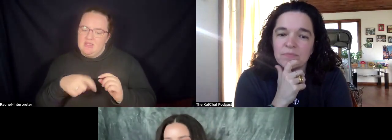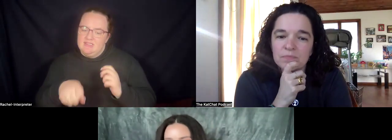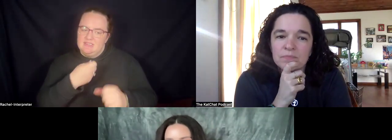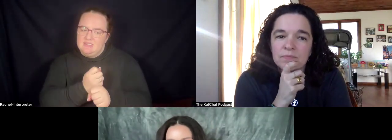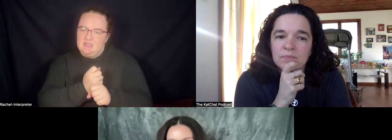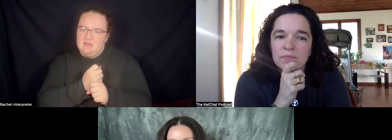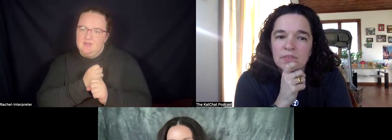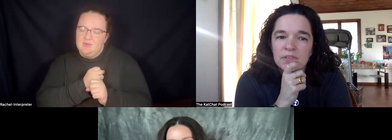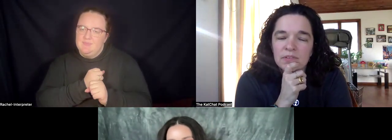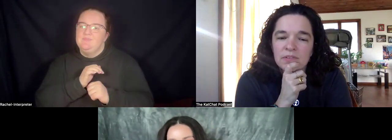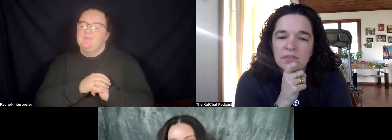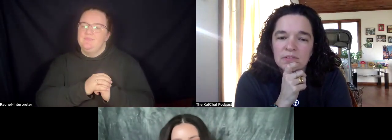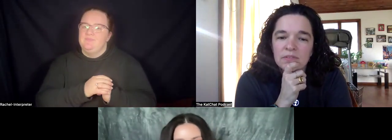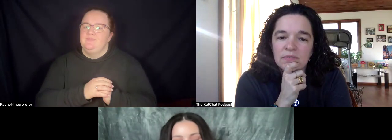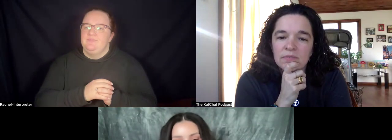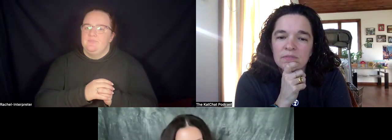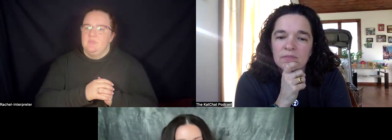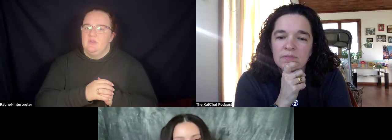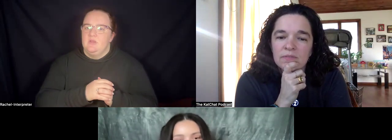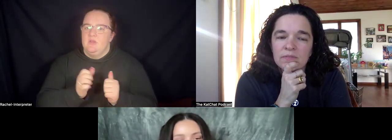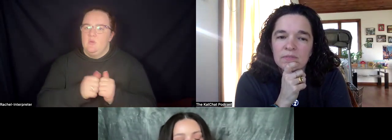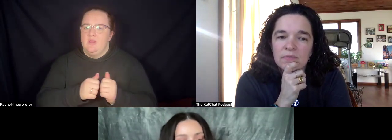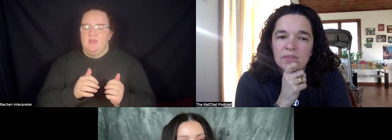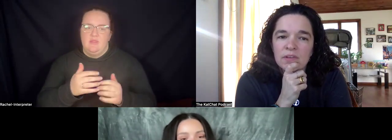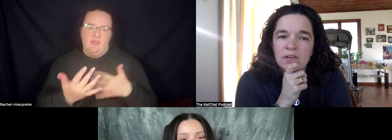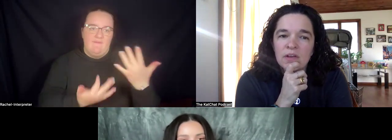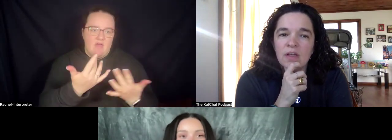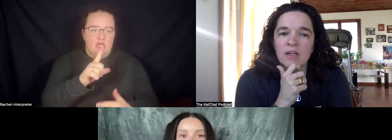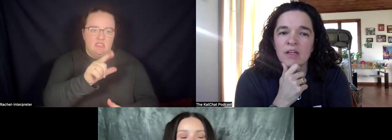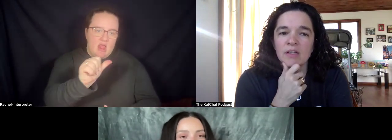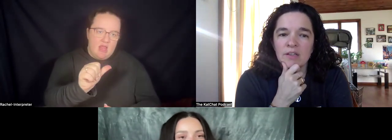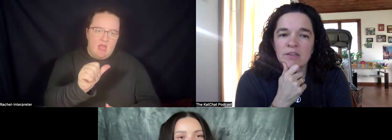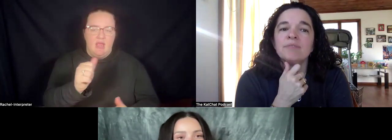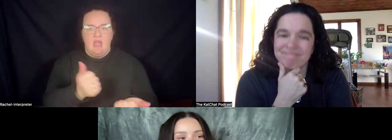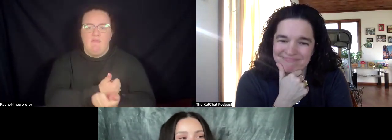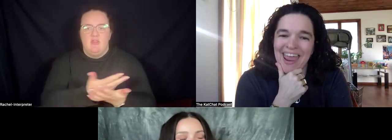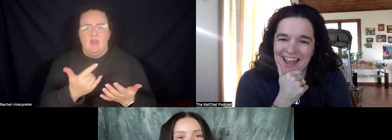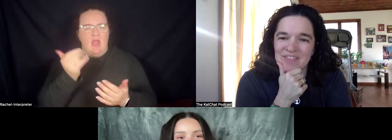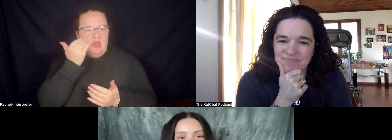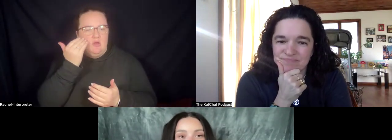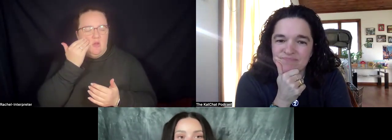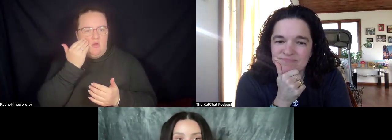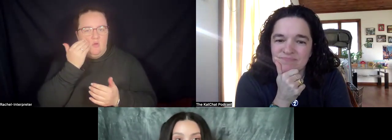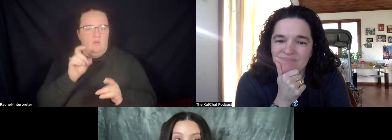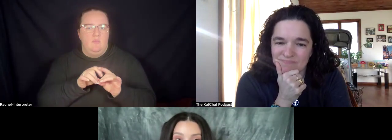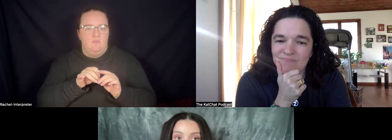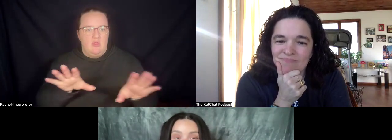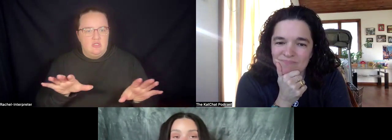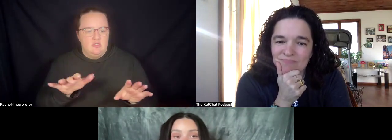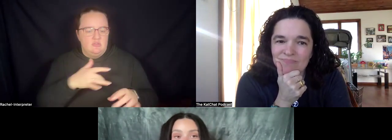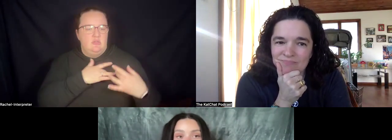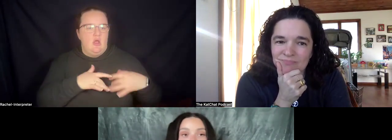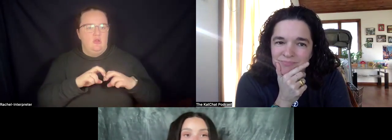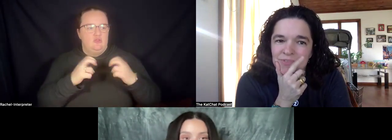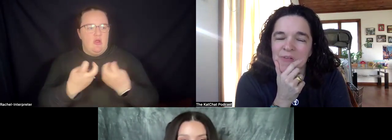with the unrest with the fires in LA and everything, I know that that pushed the release of the Hearts Around the Table. We